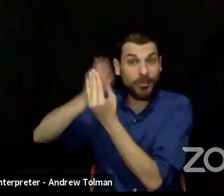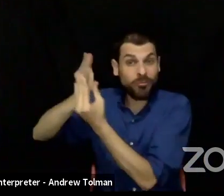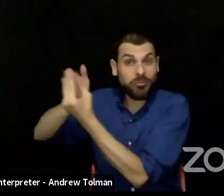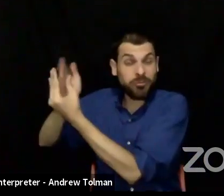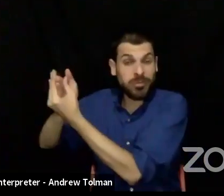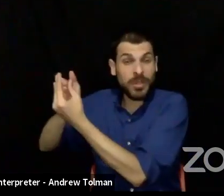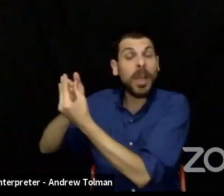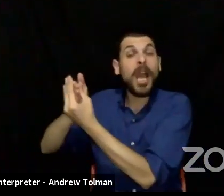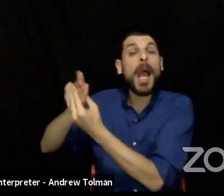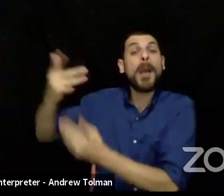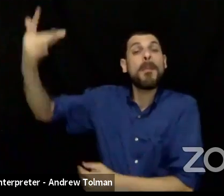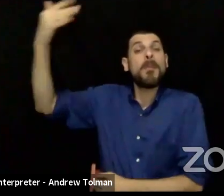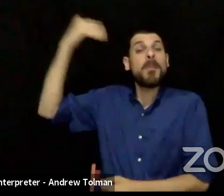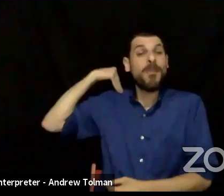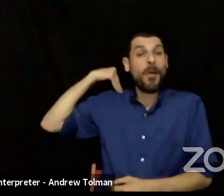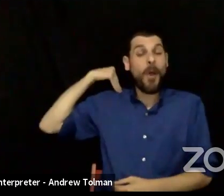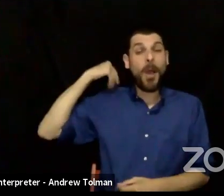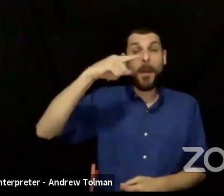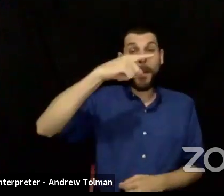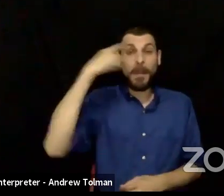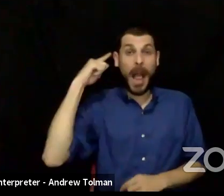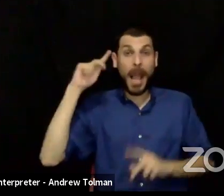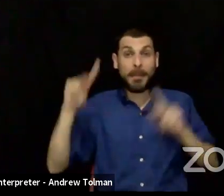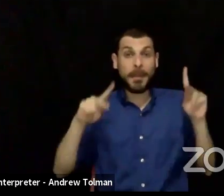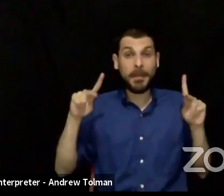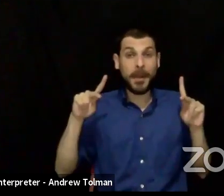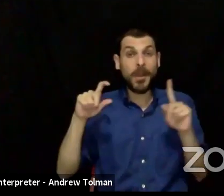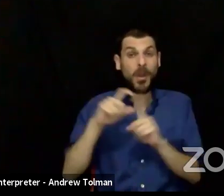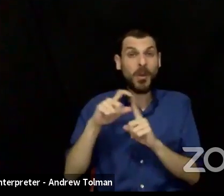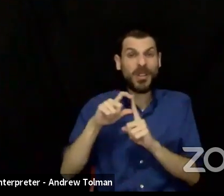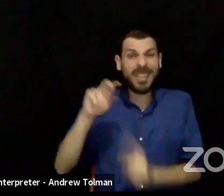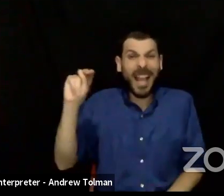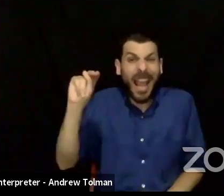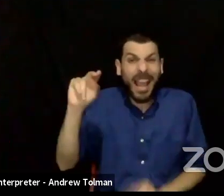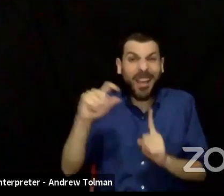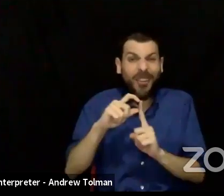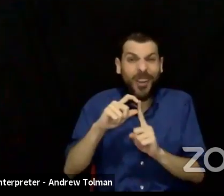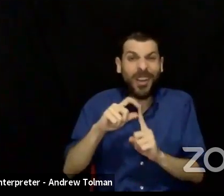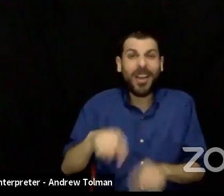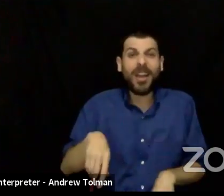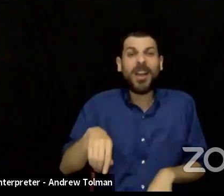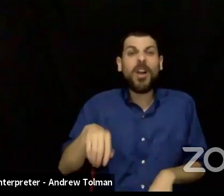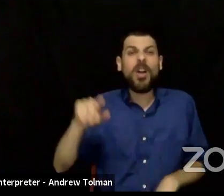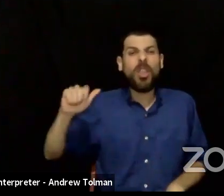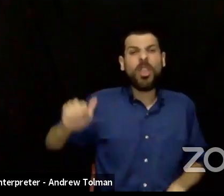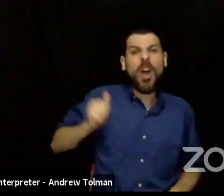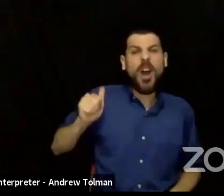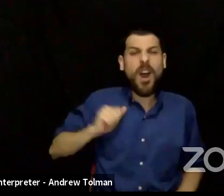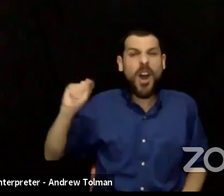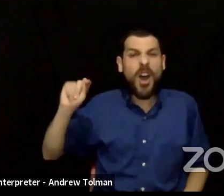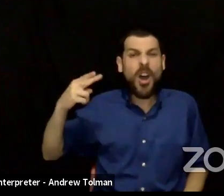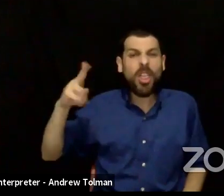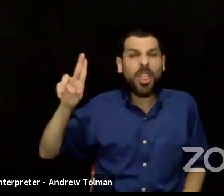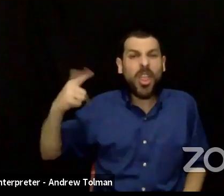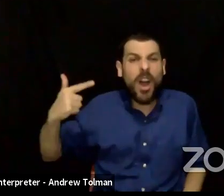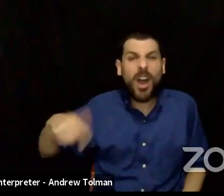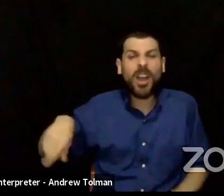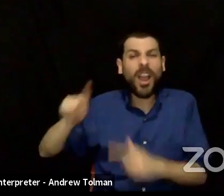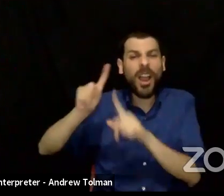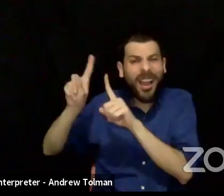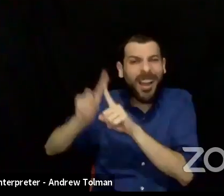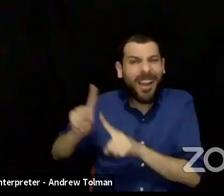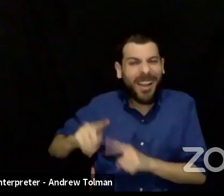was like thugs, criminals, niggas, you know, like stuff like that. And so when I saw the framing of that language